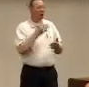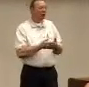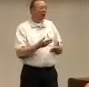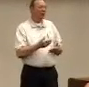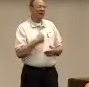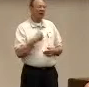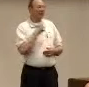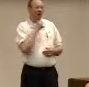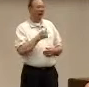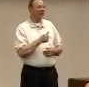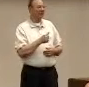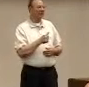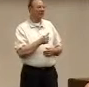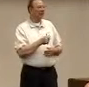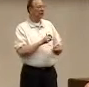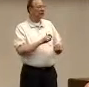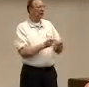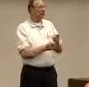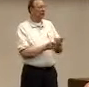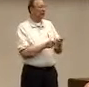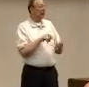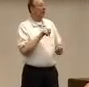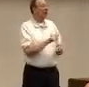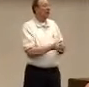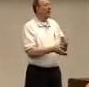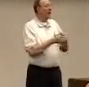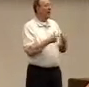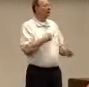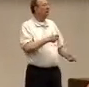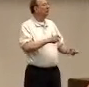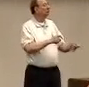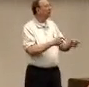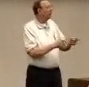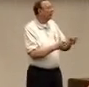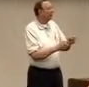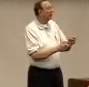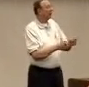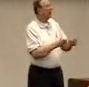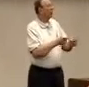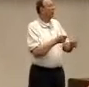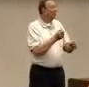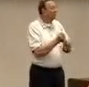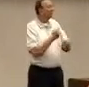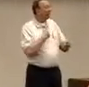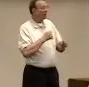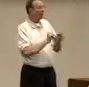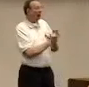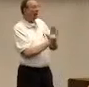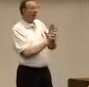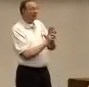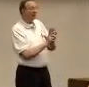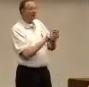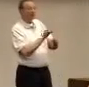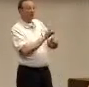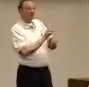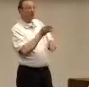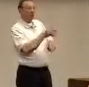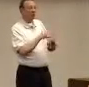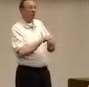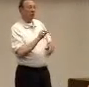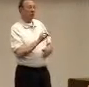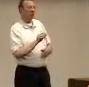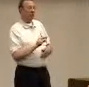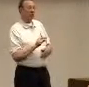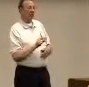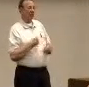good things, and I wouldn't take it away because it shaped our identity of the church now in New Zealand. But